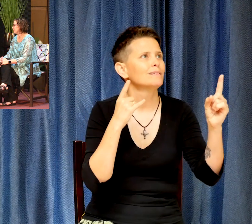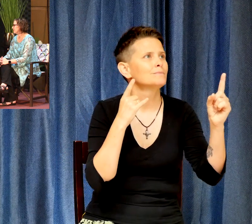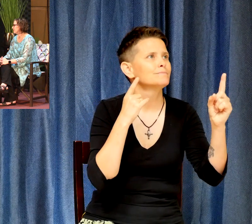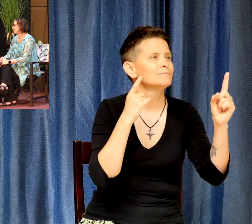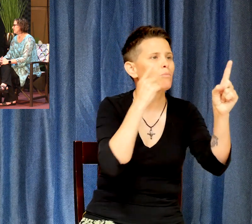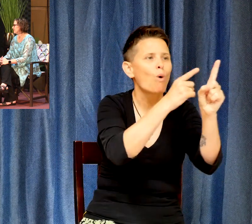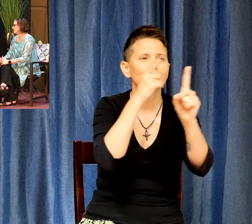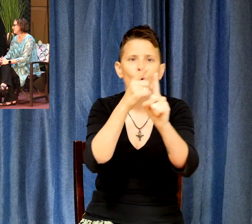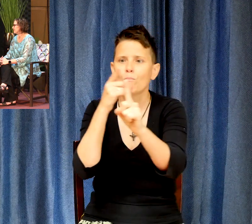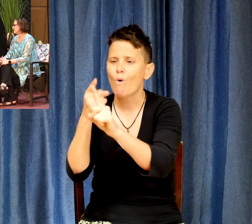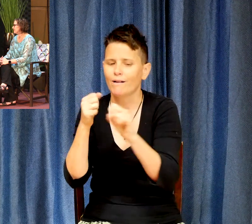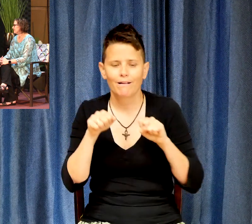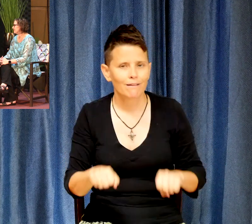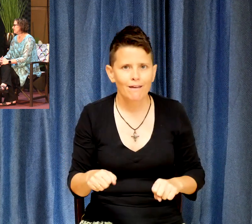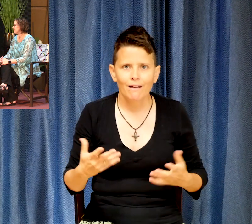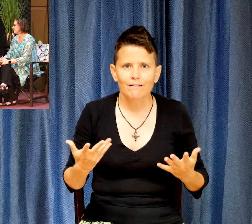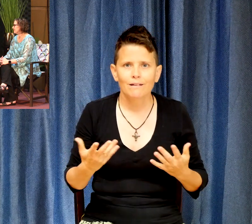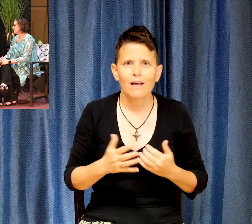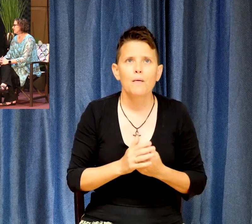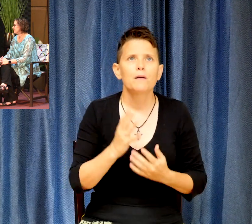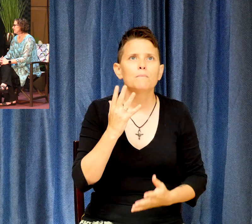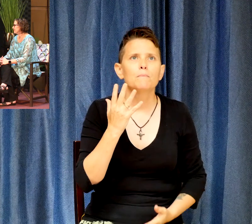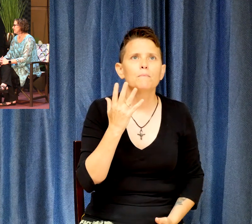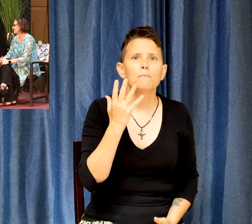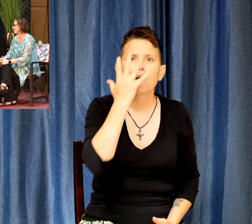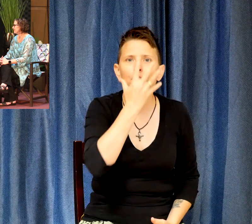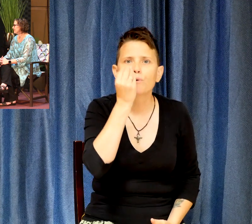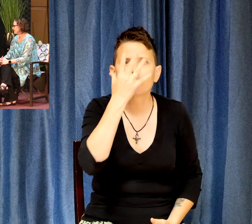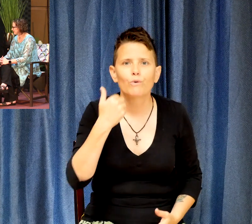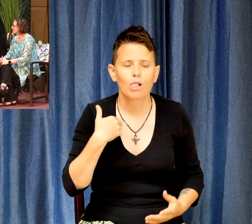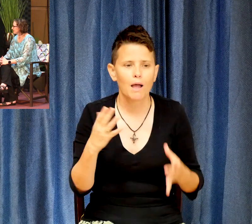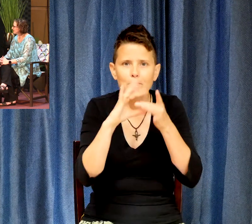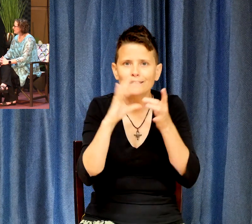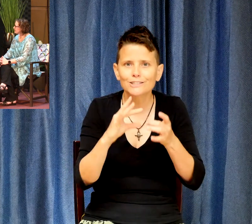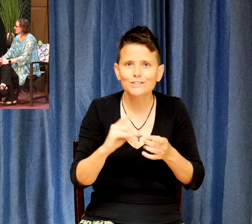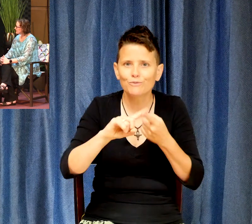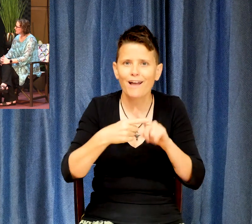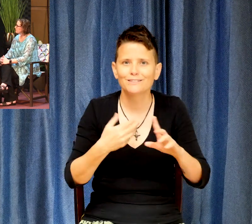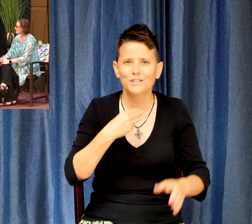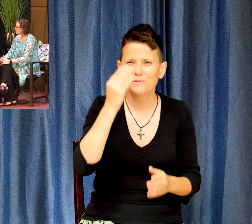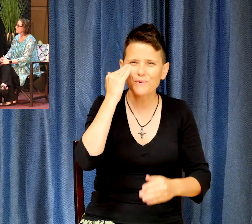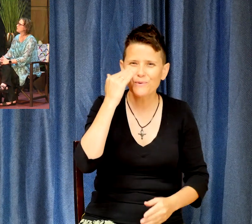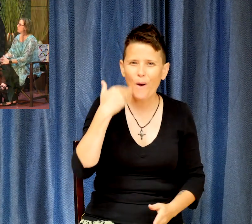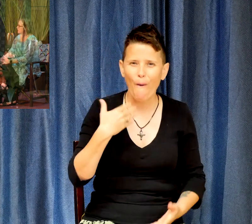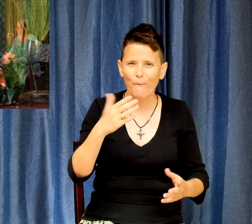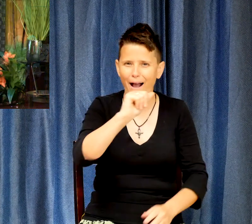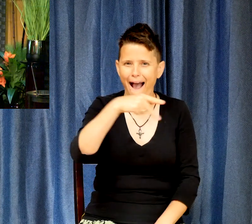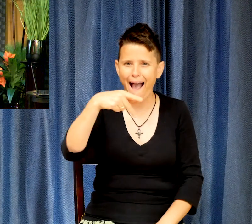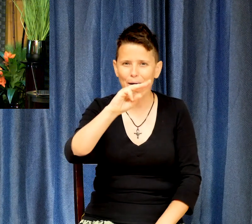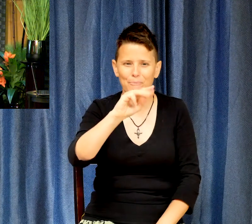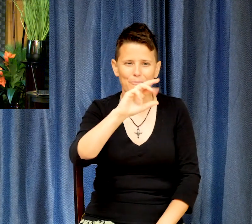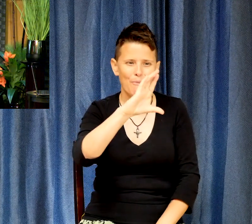then of course, my beautiful Marco Polo friends, Tracy Parthay and Jenny Wood, like having community hold you in